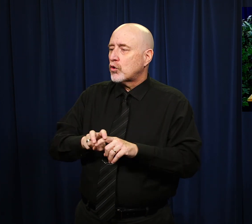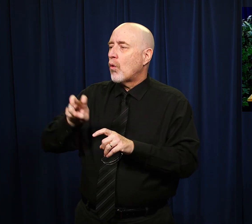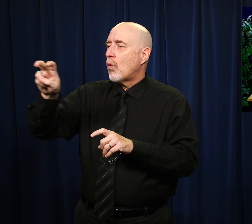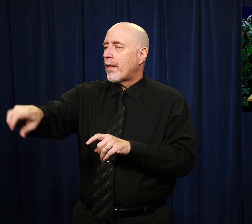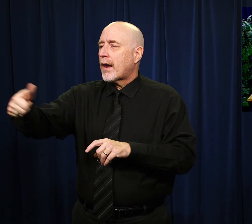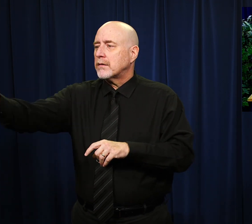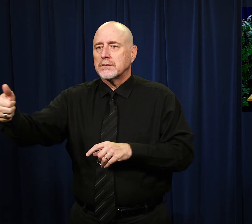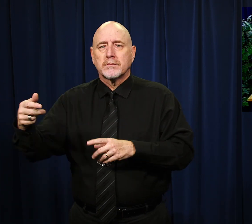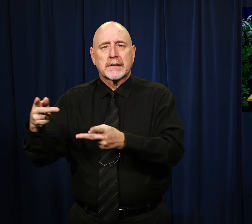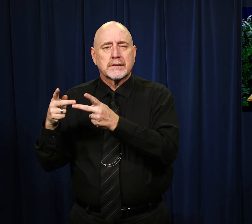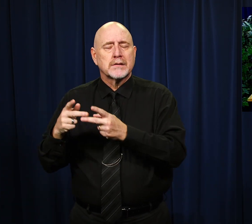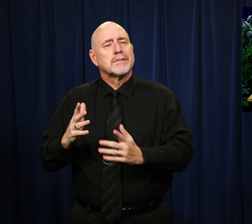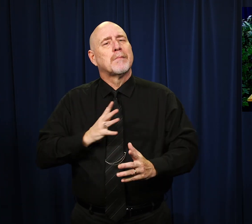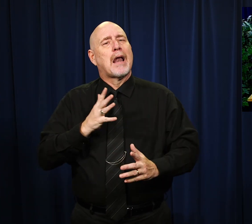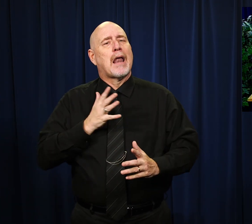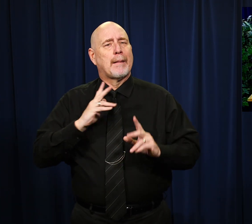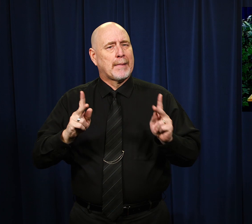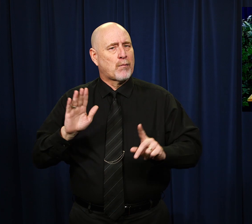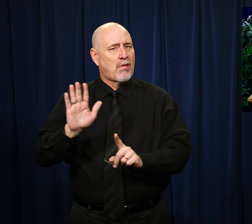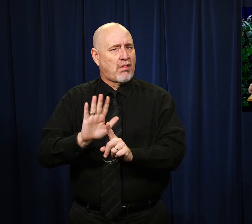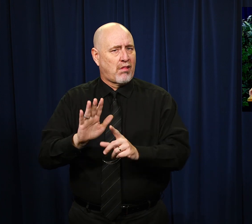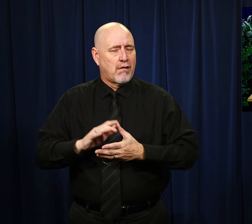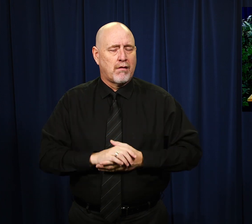place. Very, very polite people.